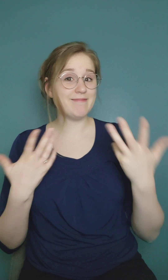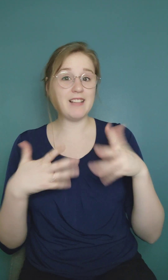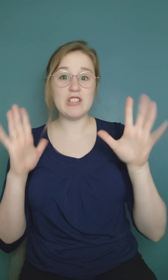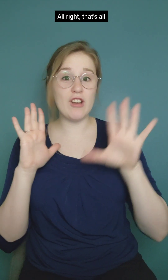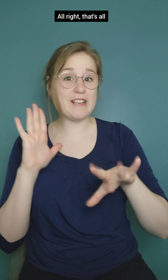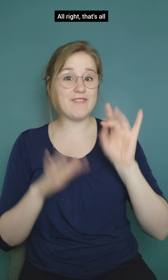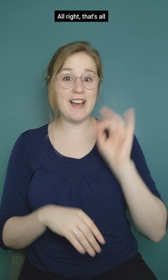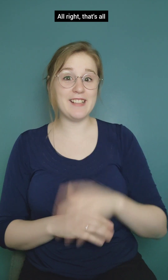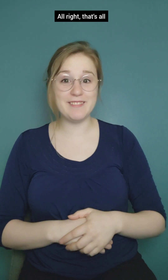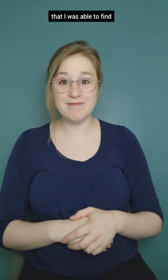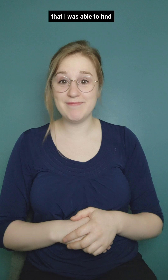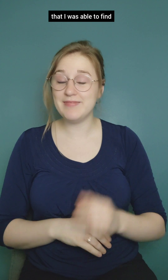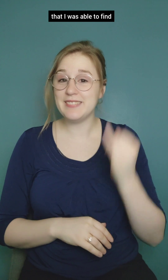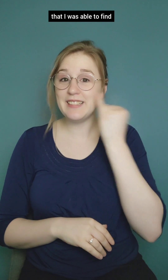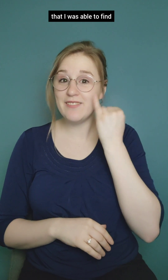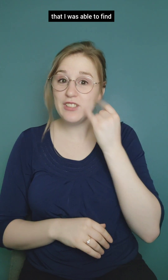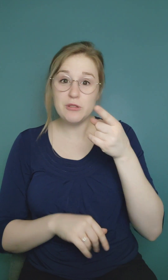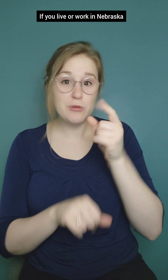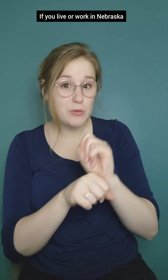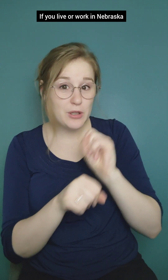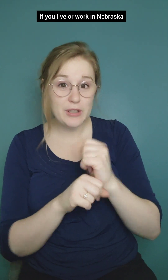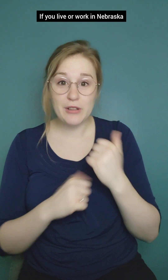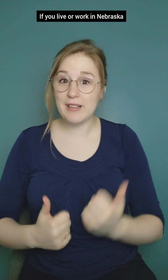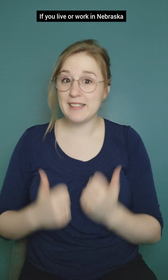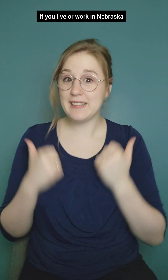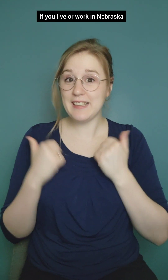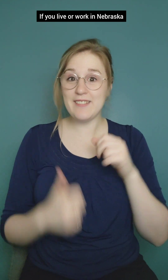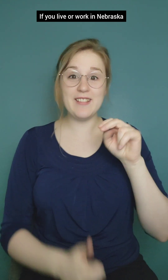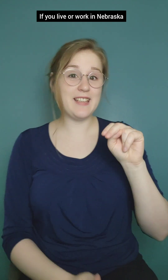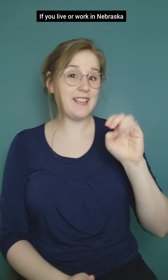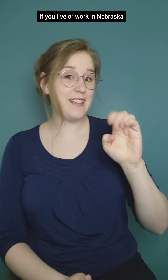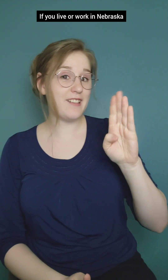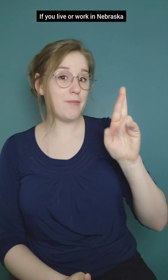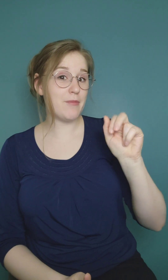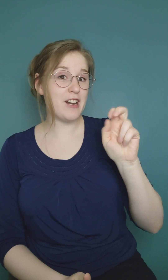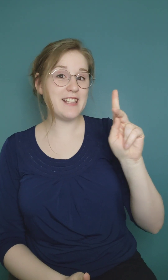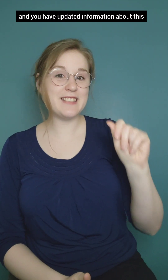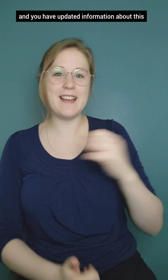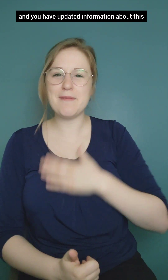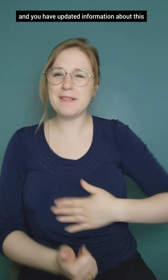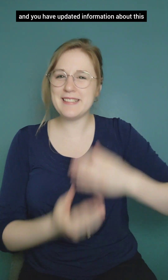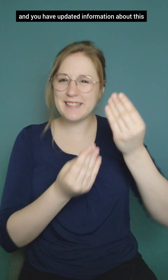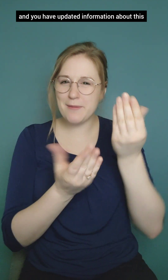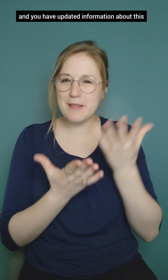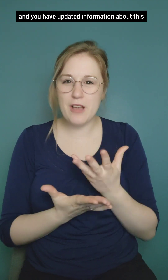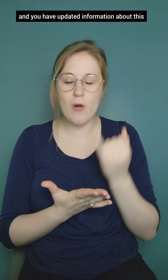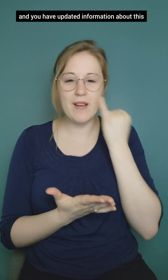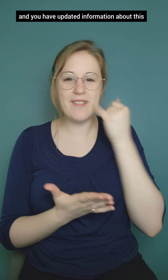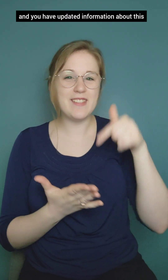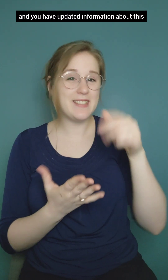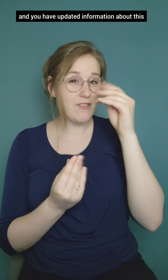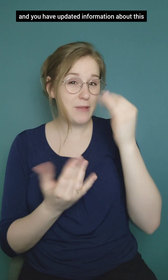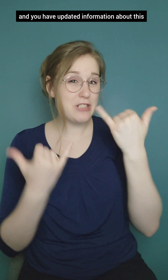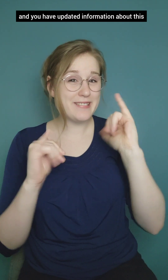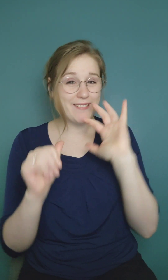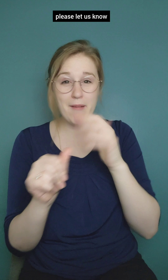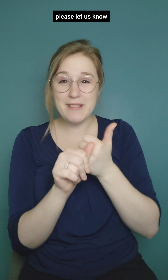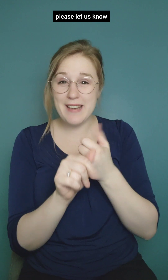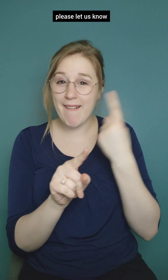All right, that's all that I was able to find. If you live or work in Nebraska and you have updated information about this, please let us know.